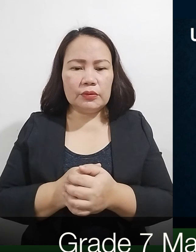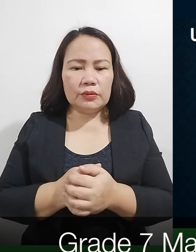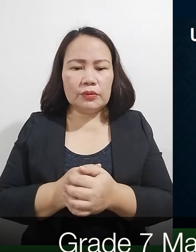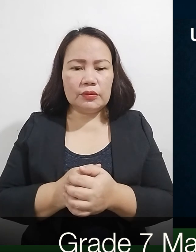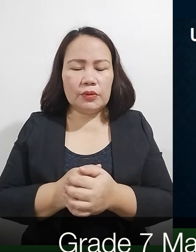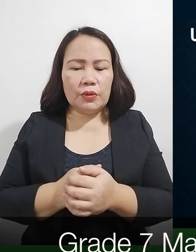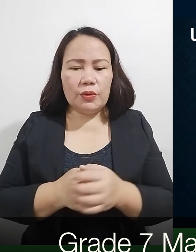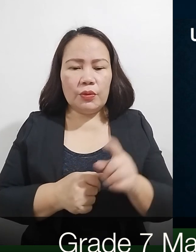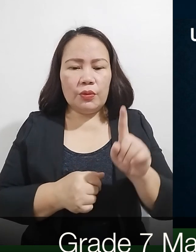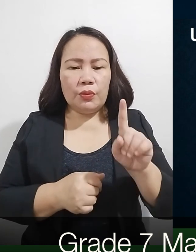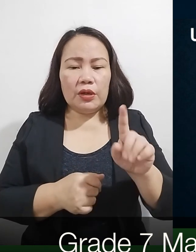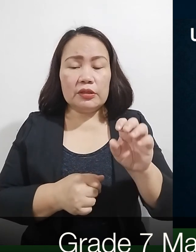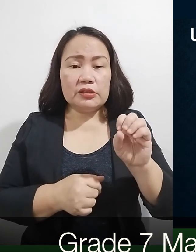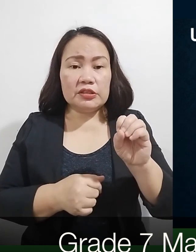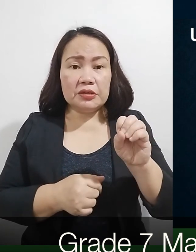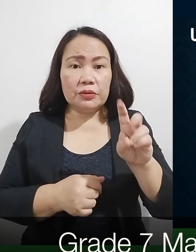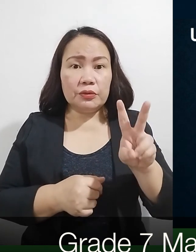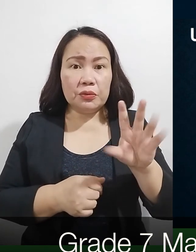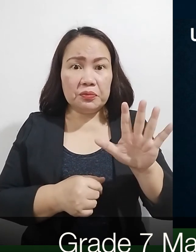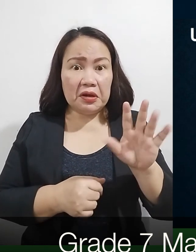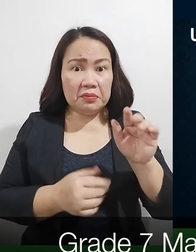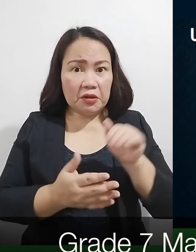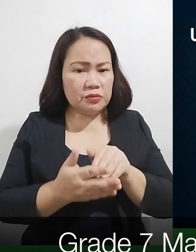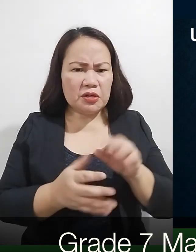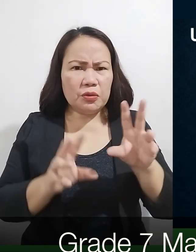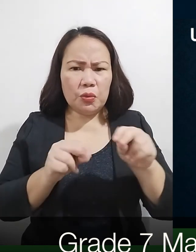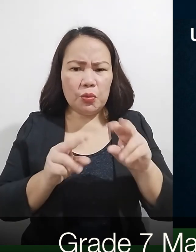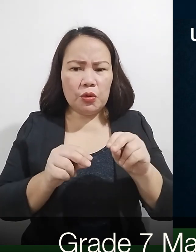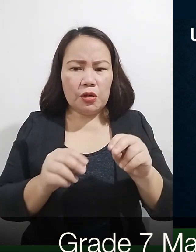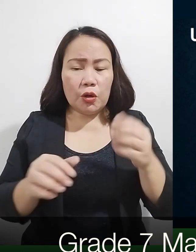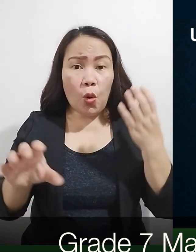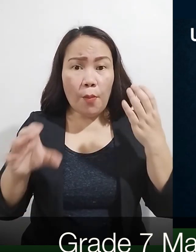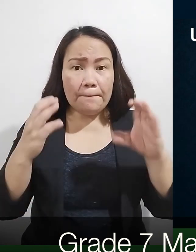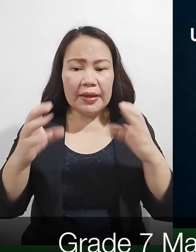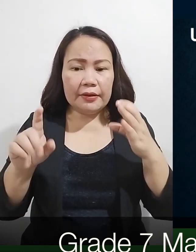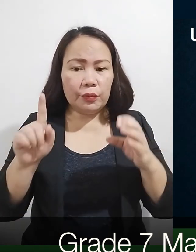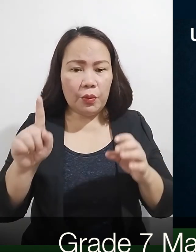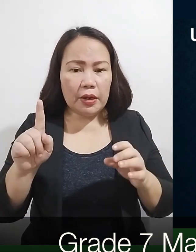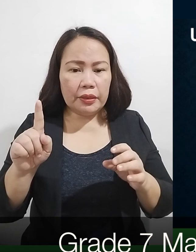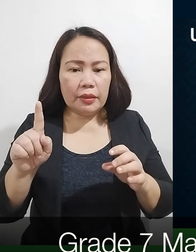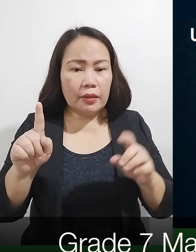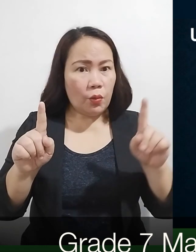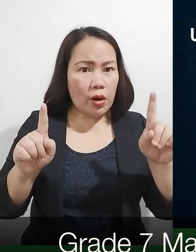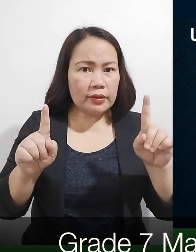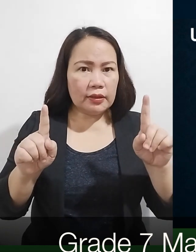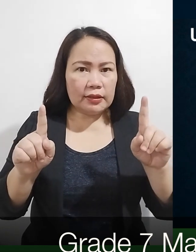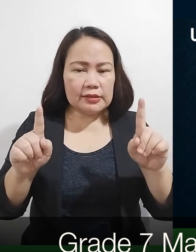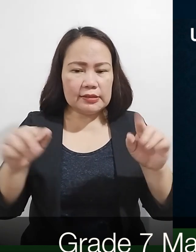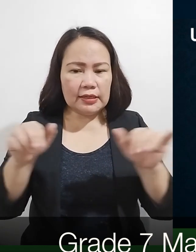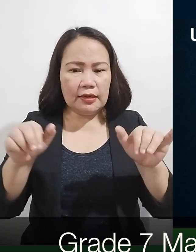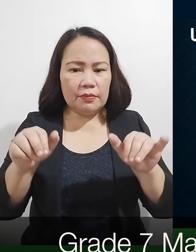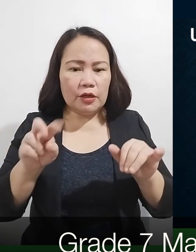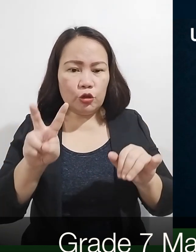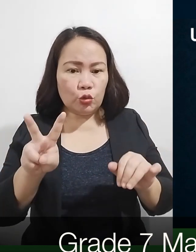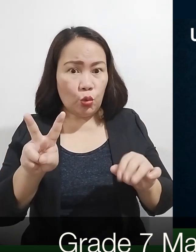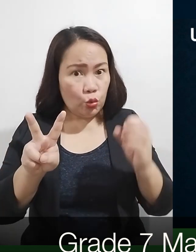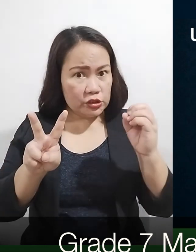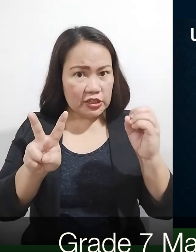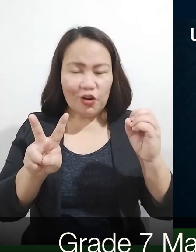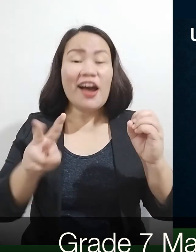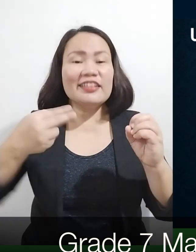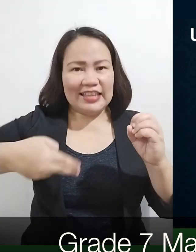some of you will wonder, Ma'am, this is 1025. This is bigger than this. No. Always compare